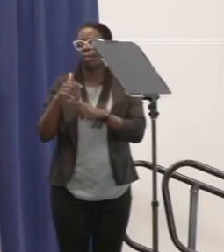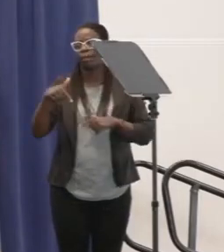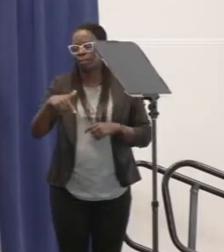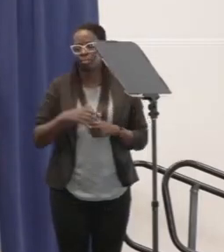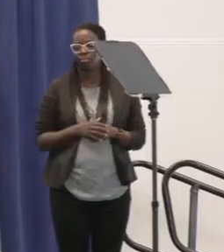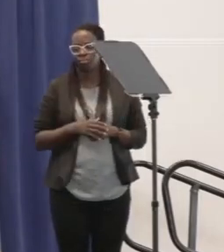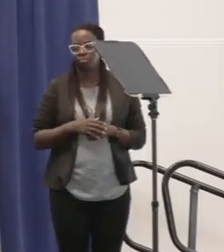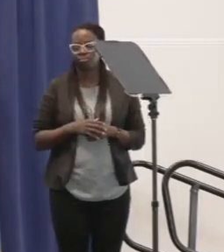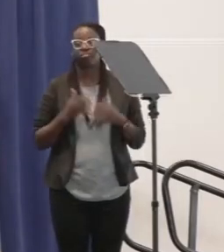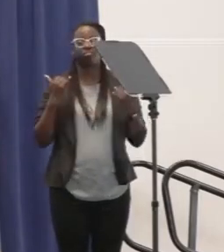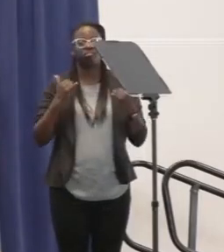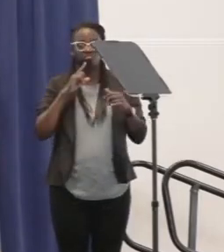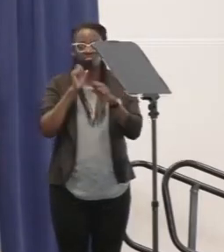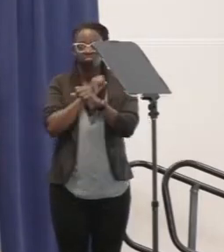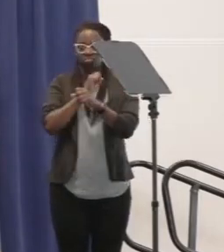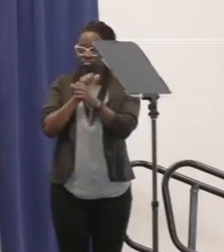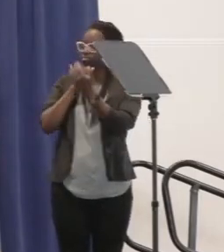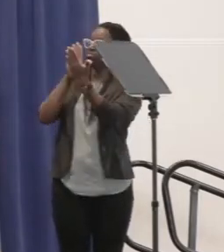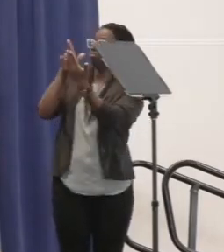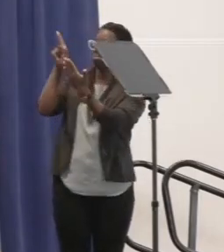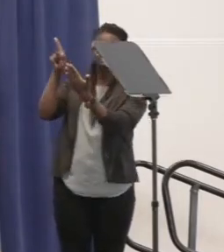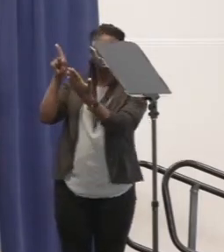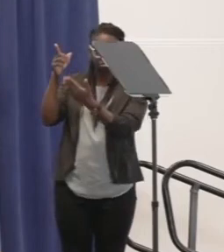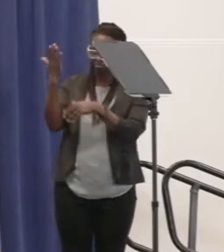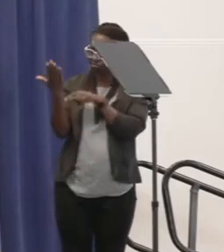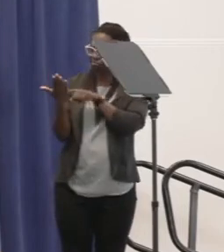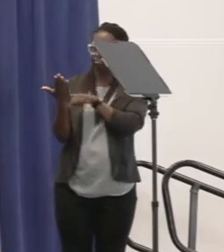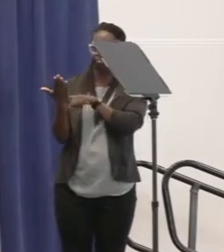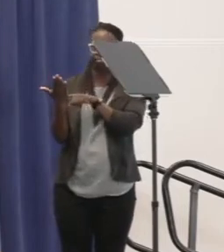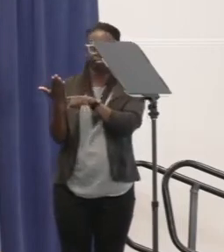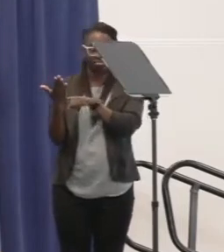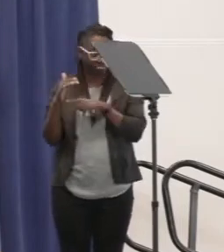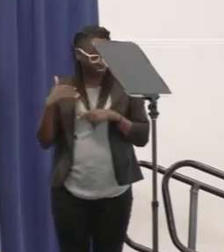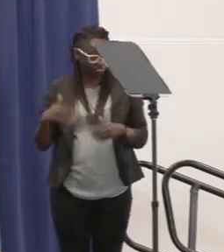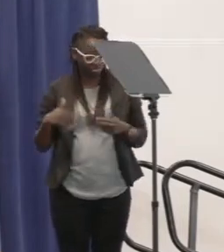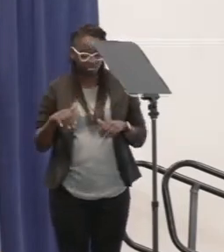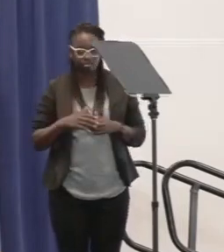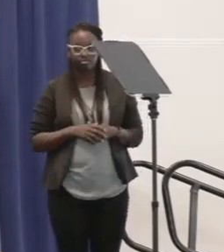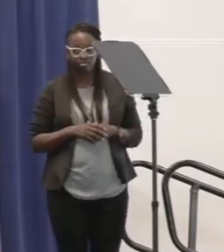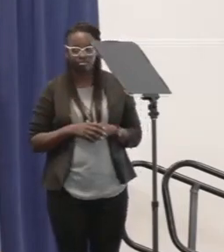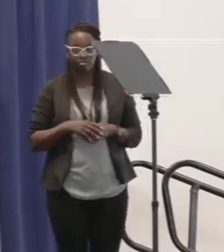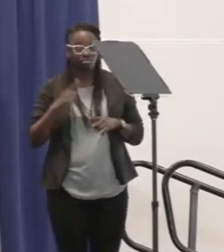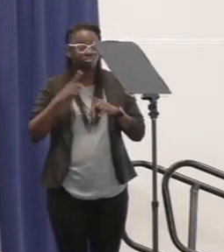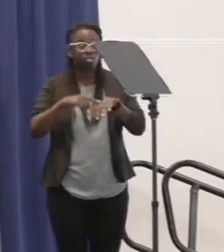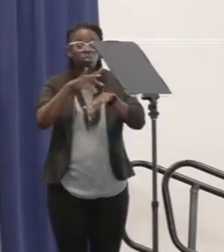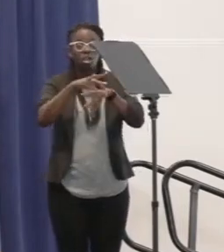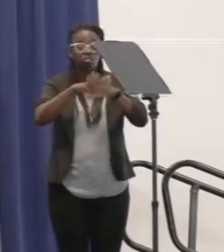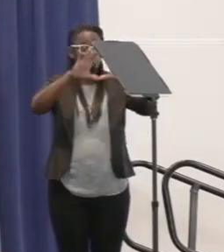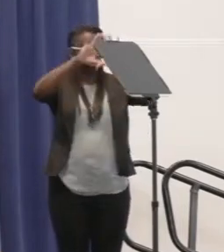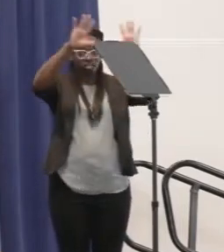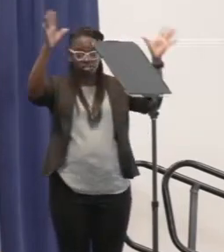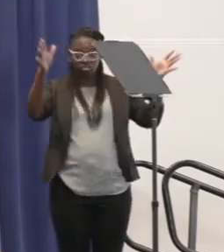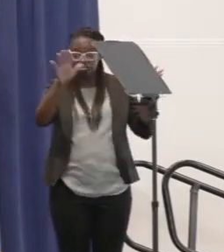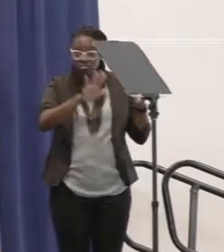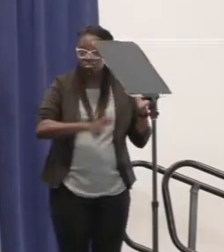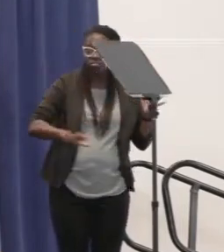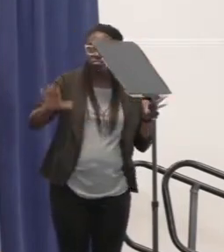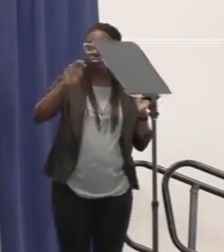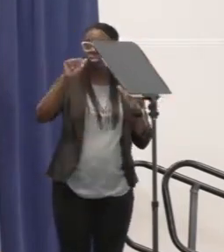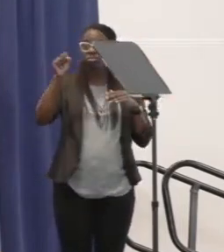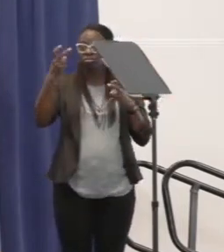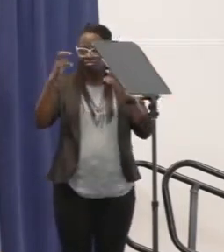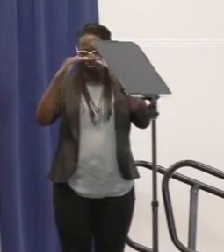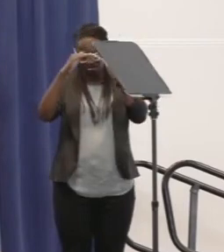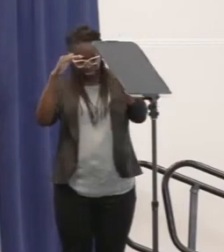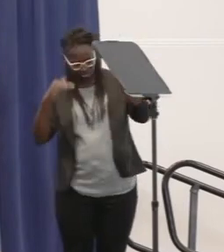extraordinary demographic transformation, where minoritized populations are now the fastest growing sector of our demography in the